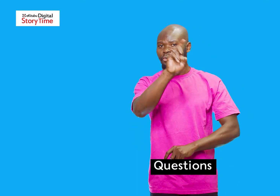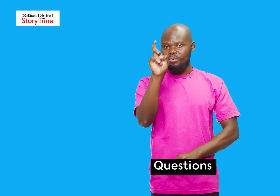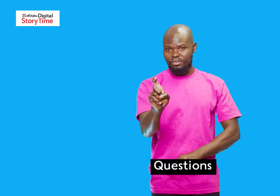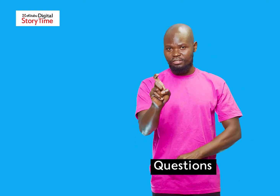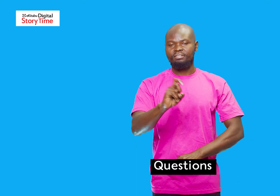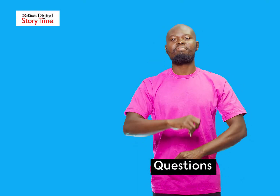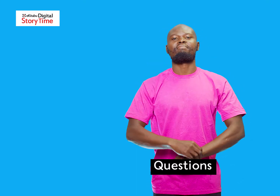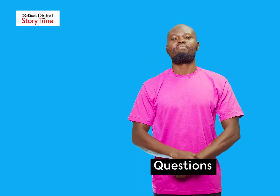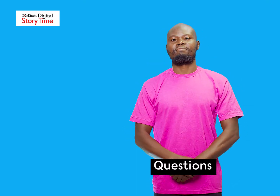Questions.